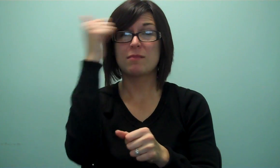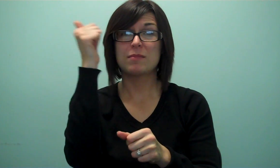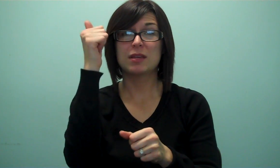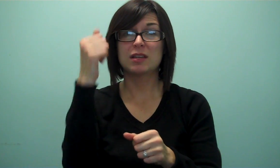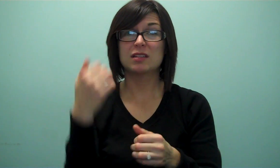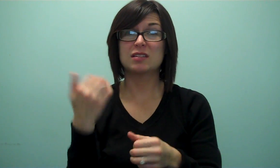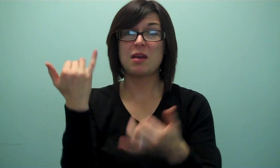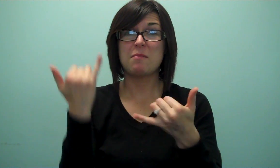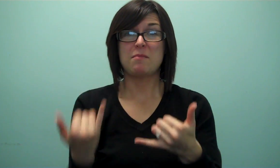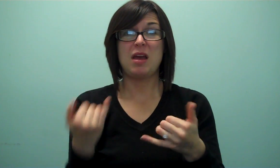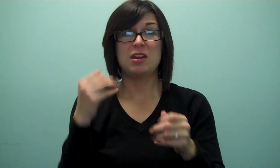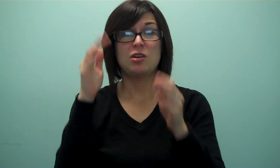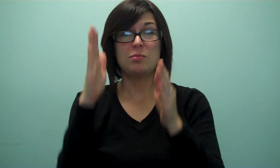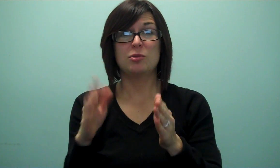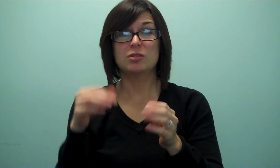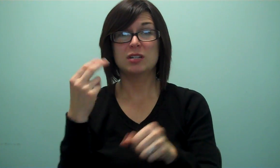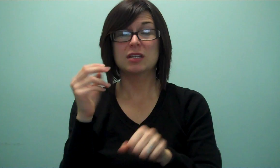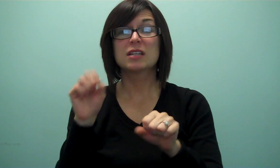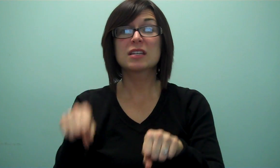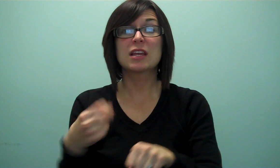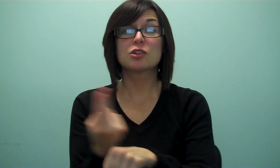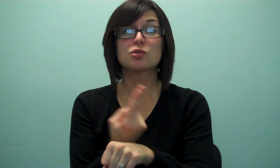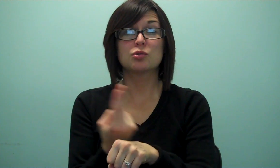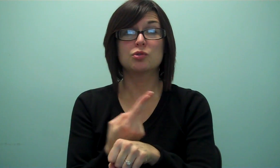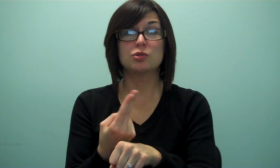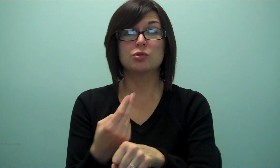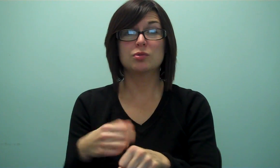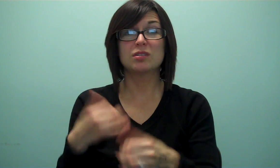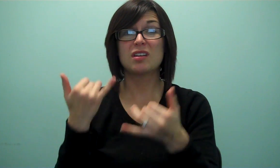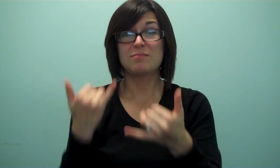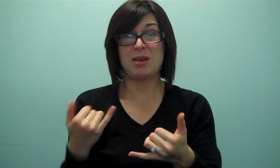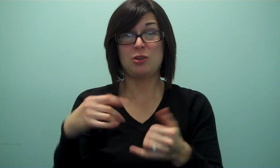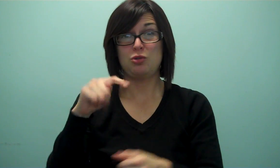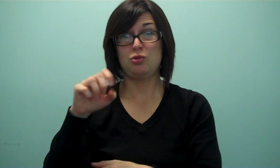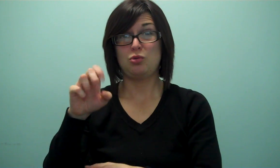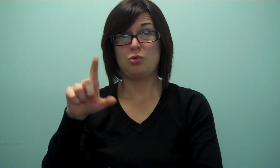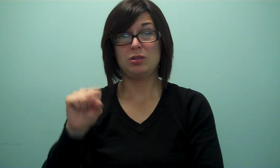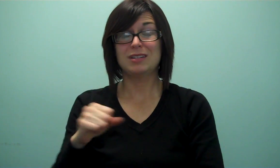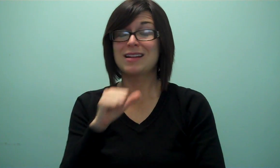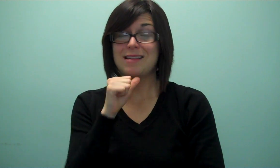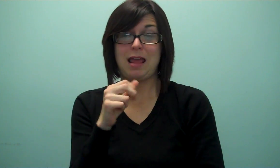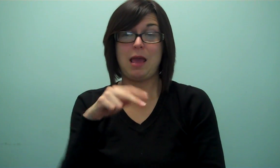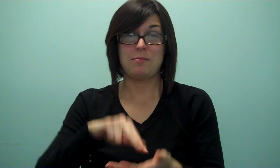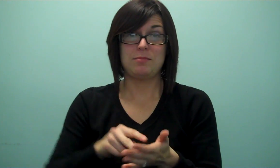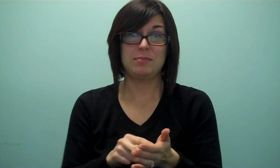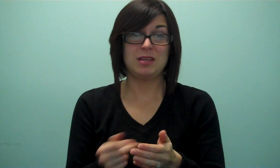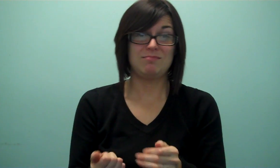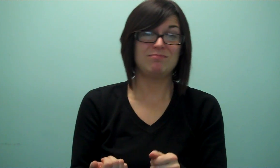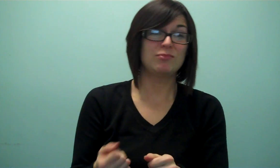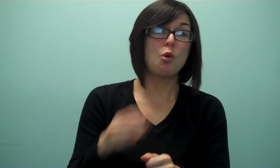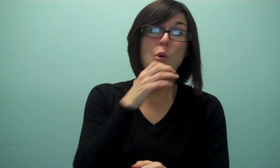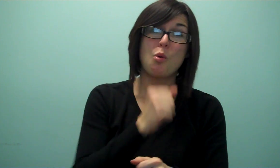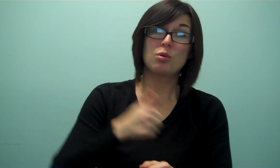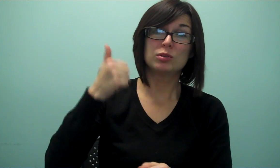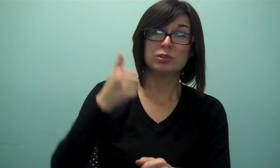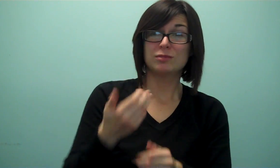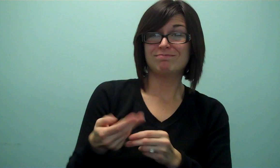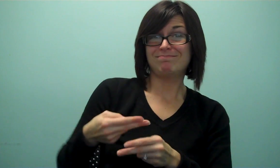Stone Age craftsman could have. These are all theories. But remember, these are theories that do have strong